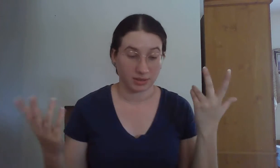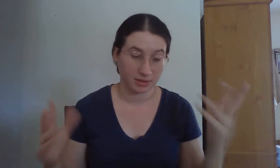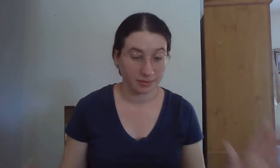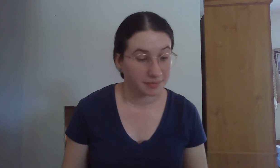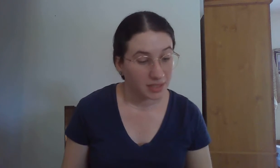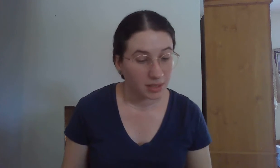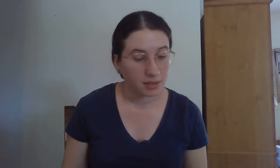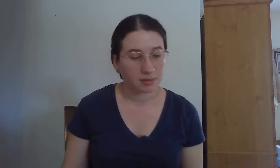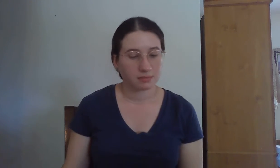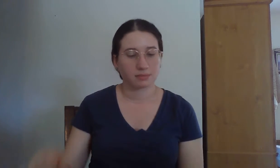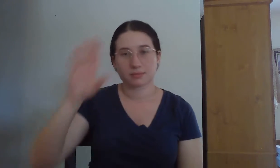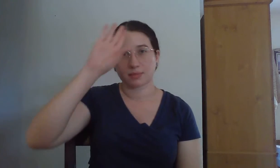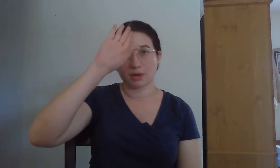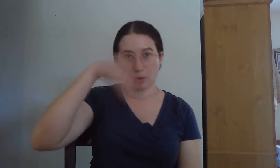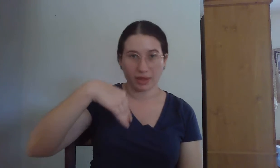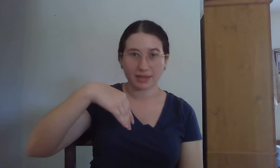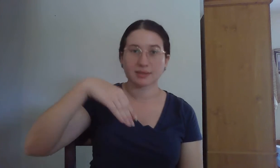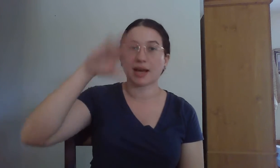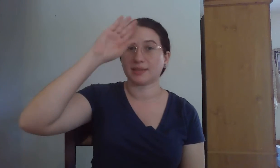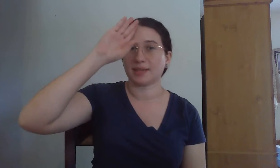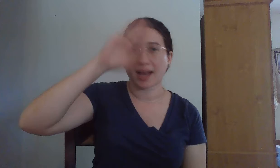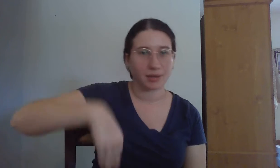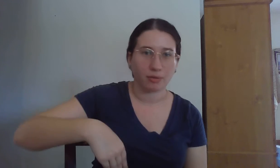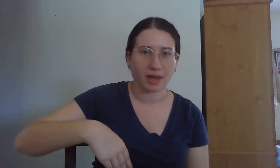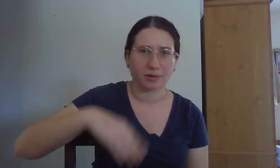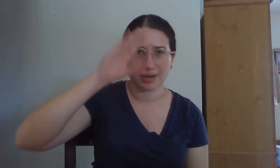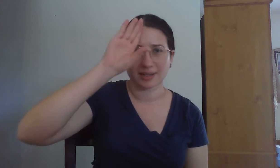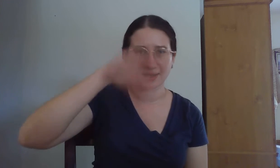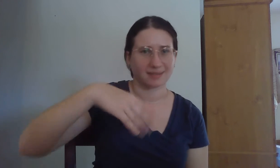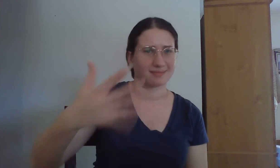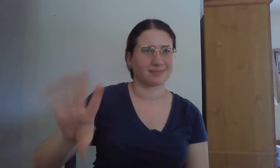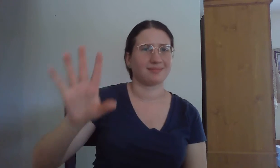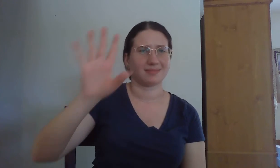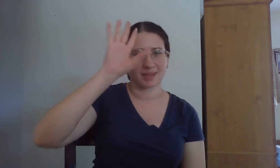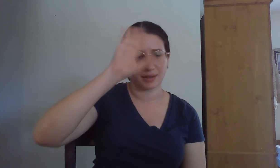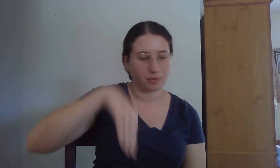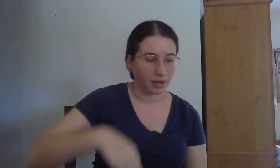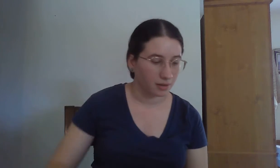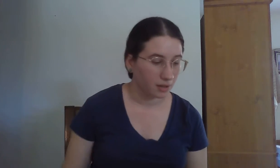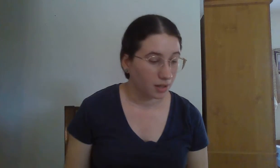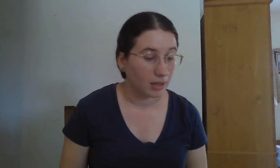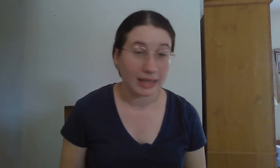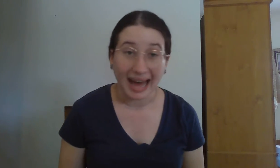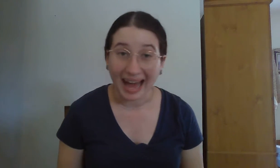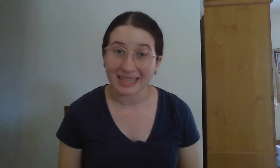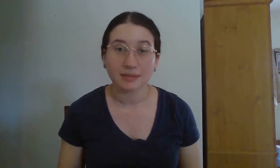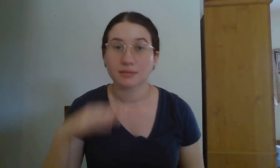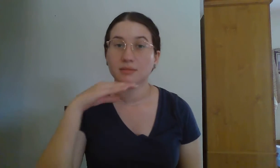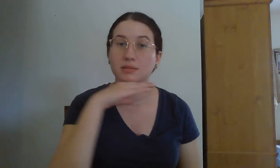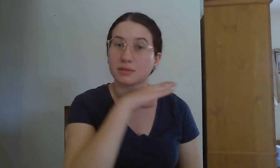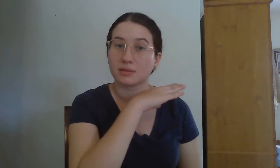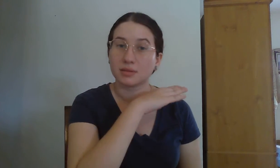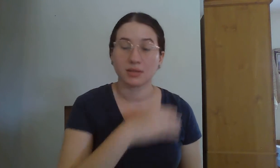so know that, as in I know that already, like, I know that. Lie, and